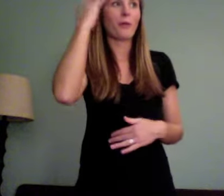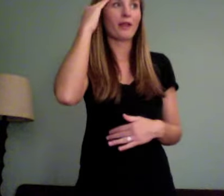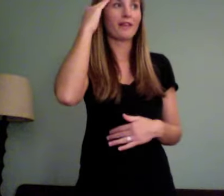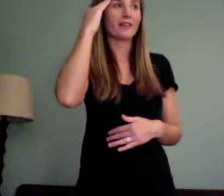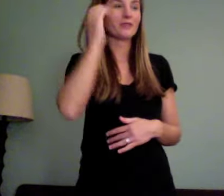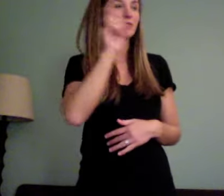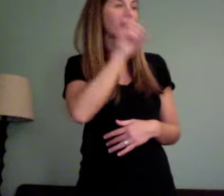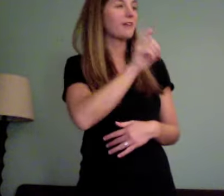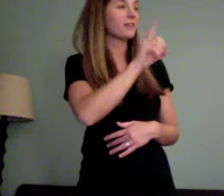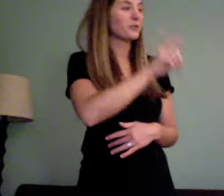see if they'd admit their failure.